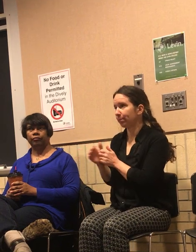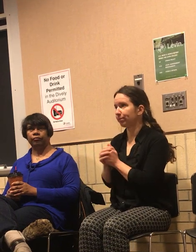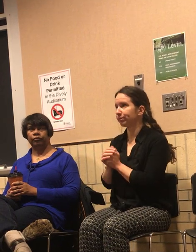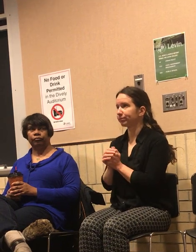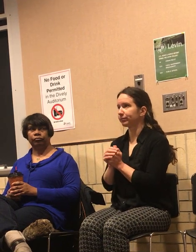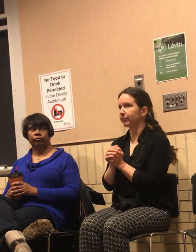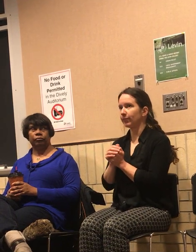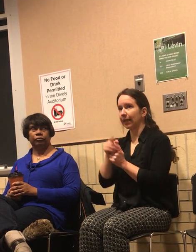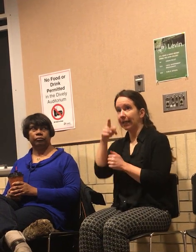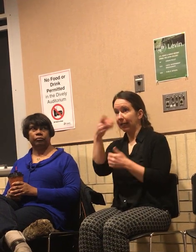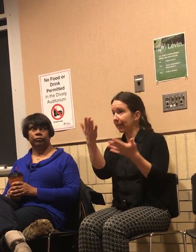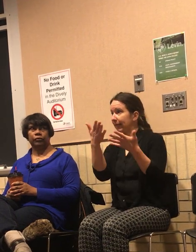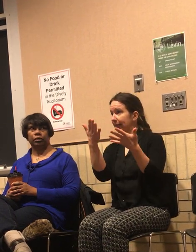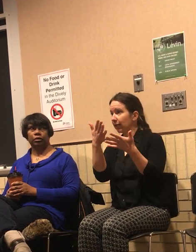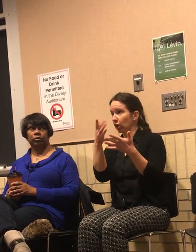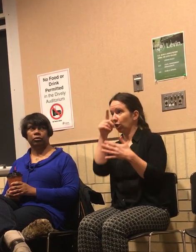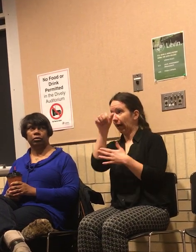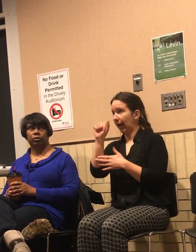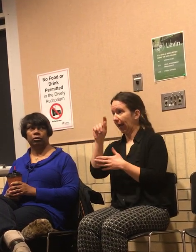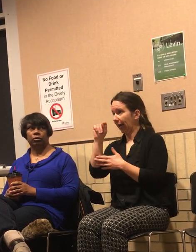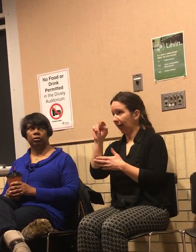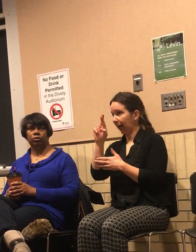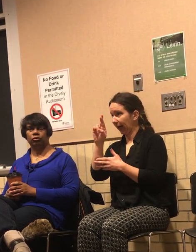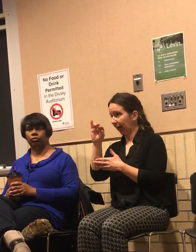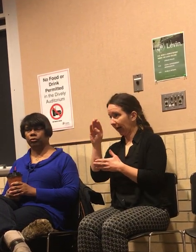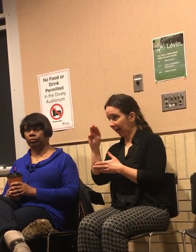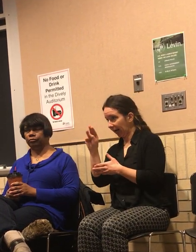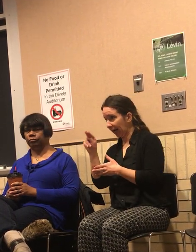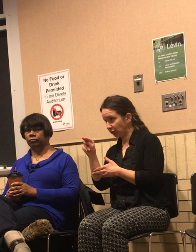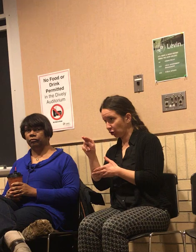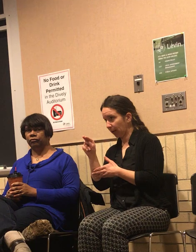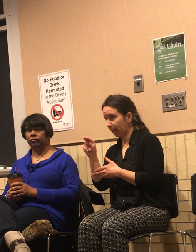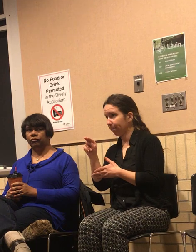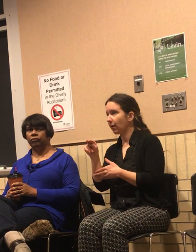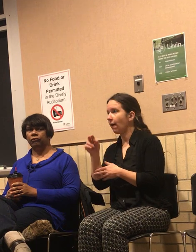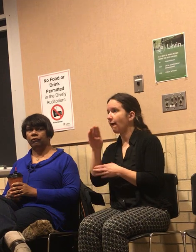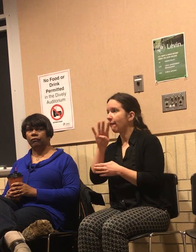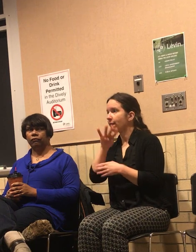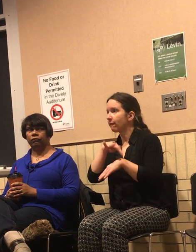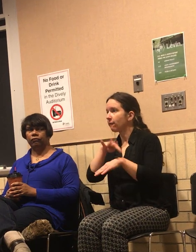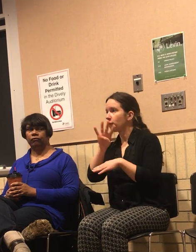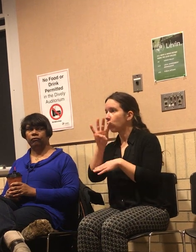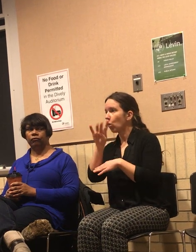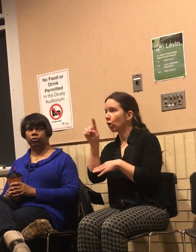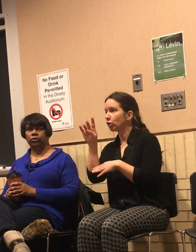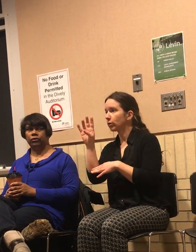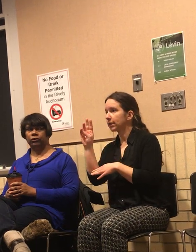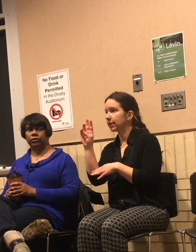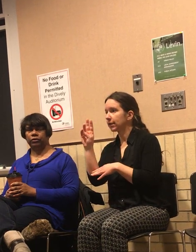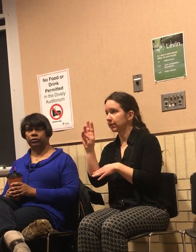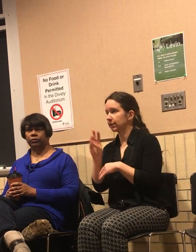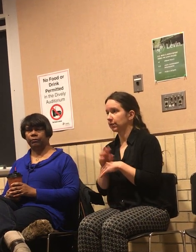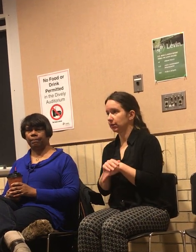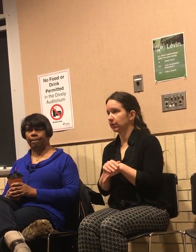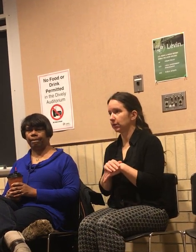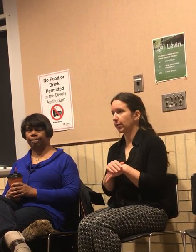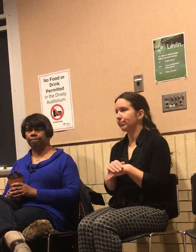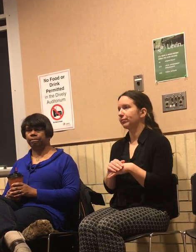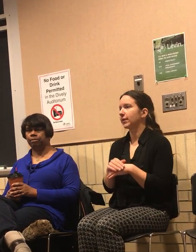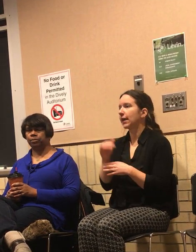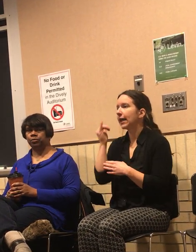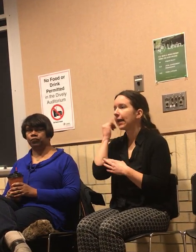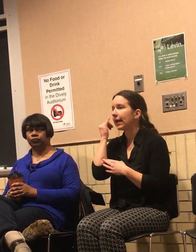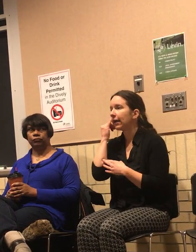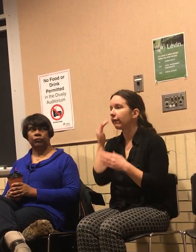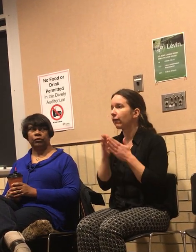outside of this room from 4 to 6. There is no registration required. It's just come one, come all. So if you haven't done your public meeting yet and